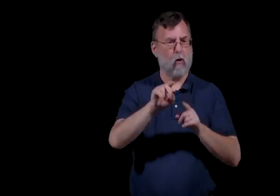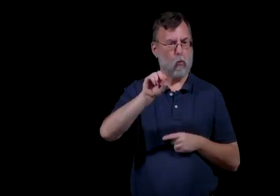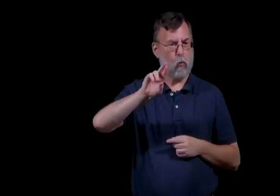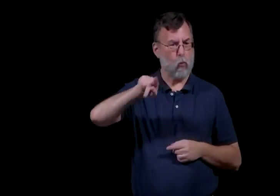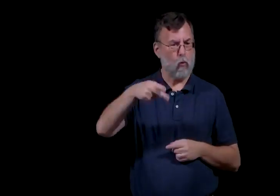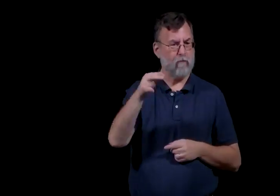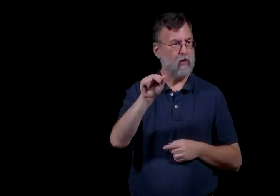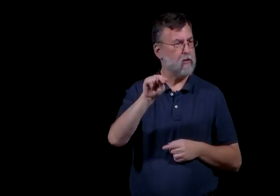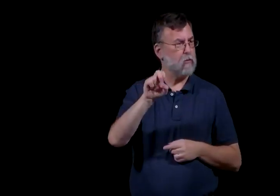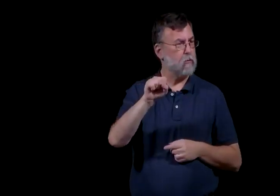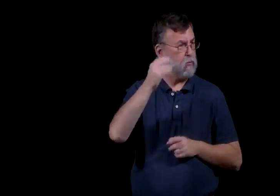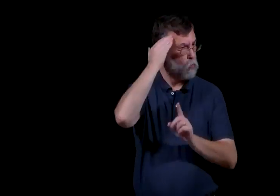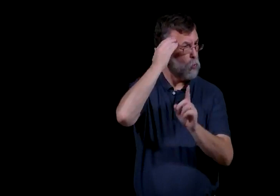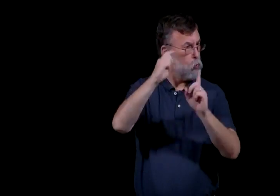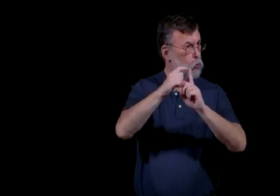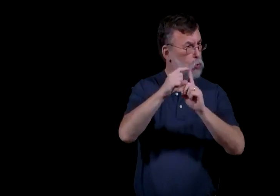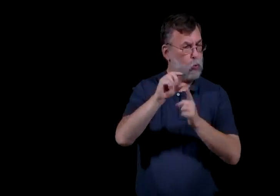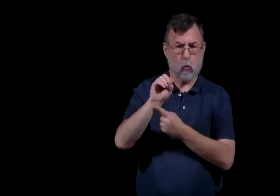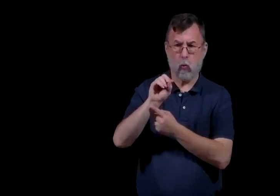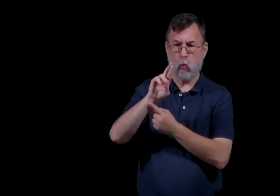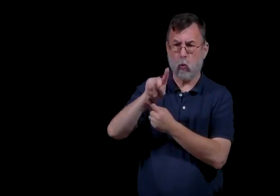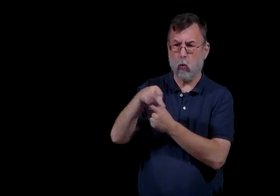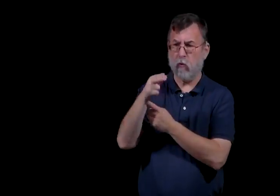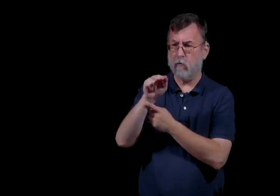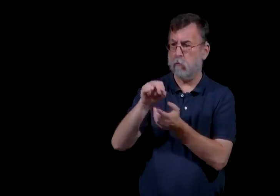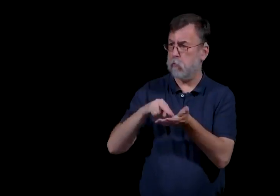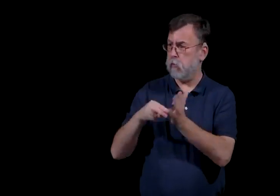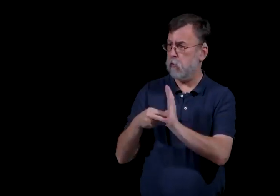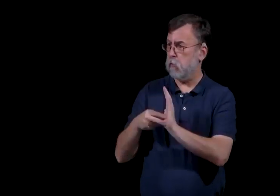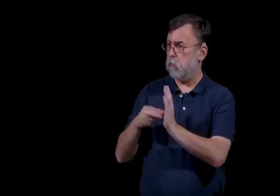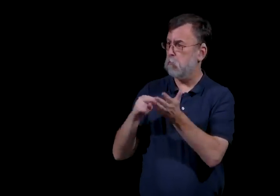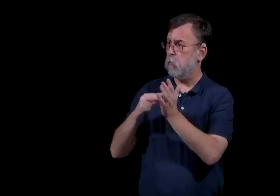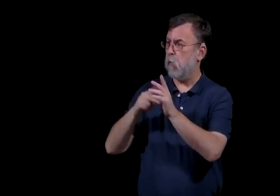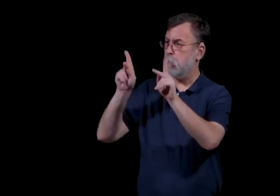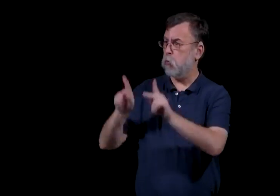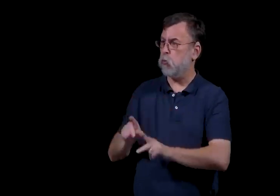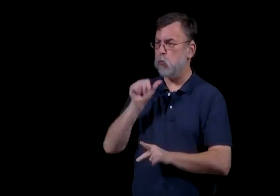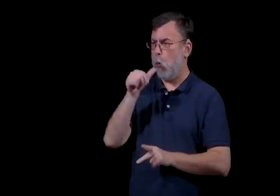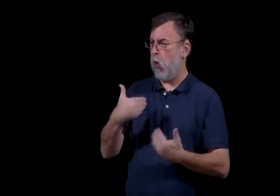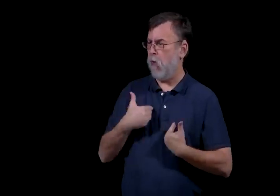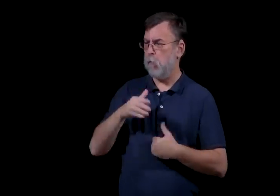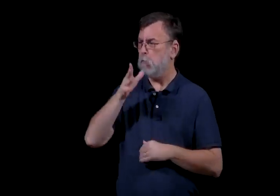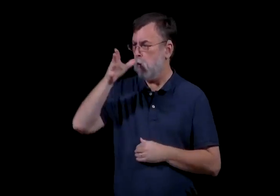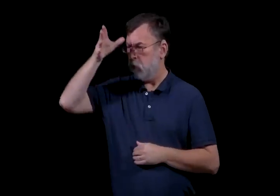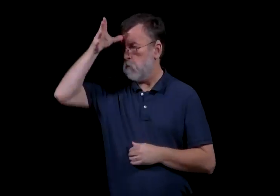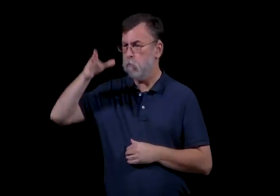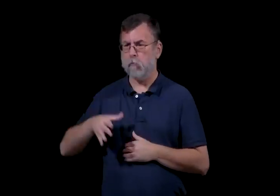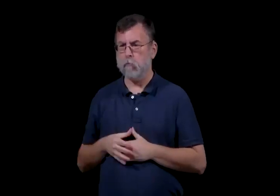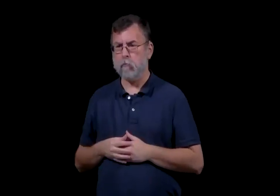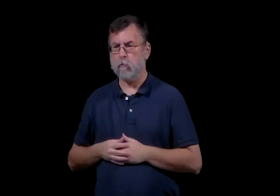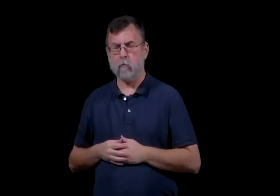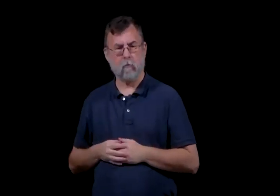alone like orphans. You know what that means, orphans? It means a person who doesn't have